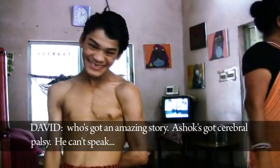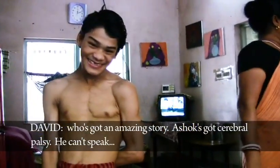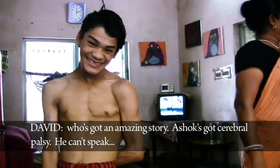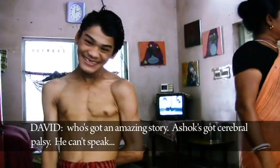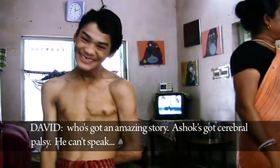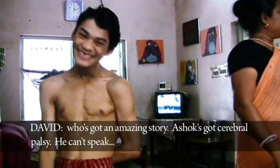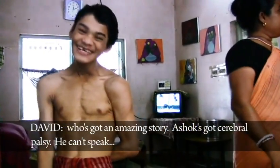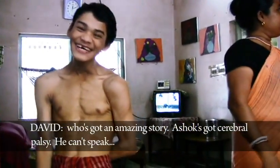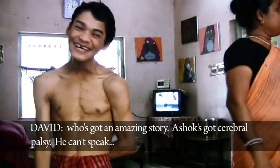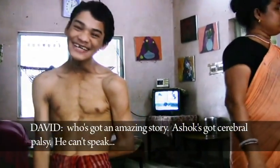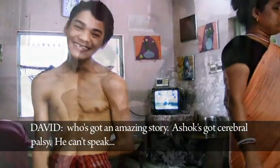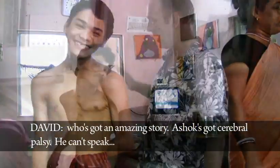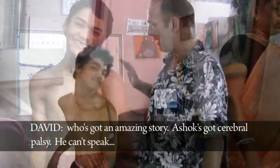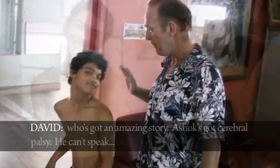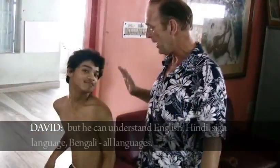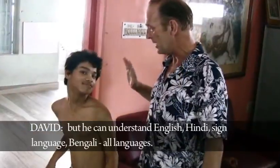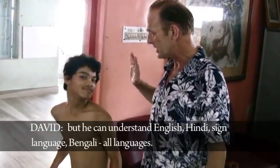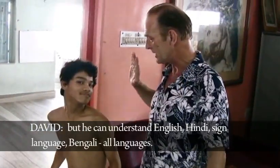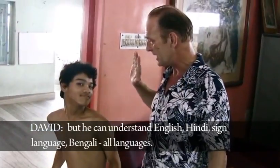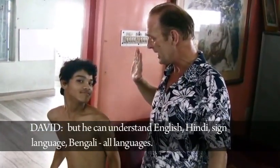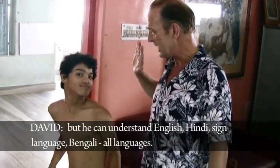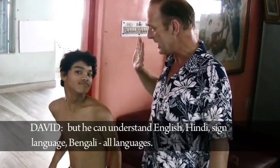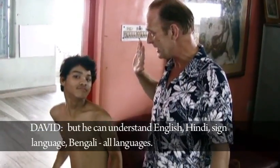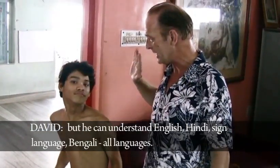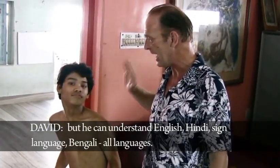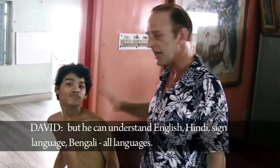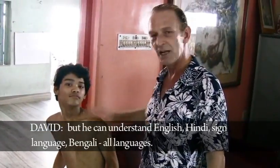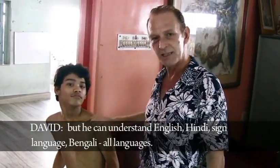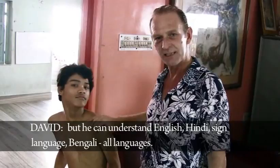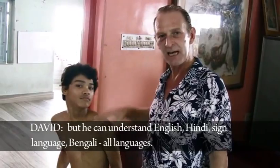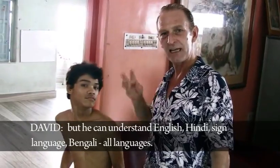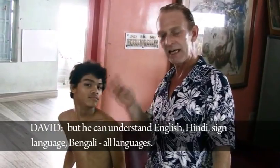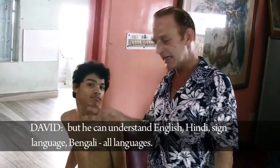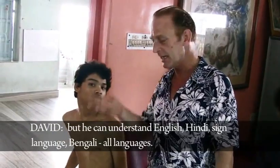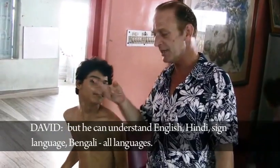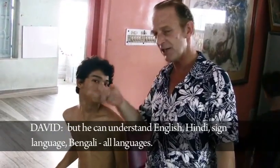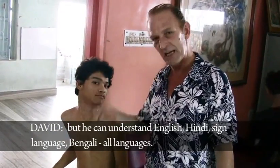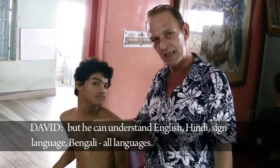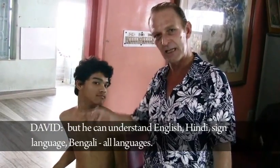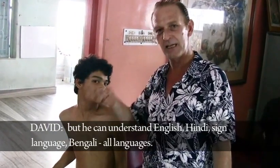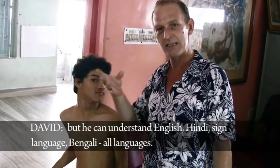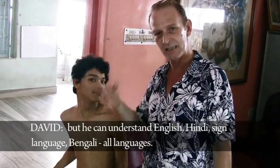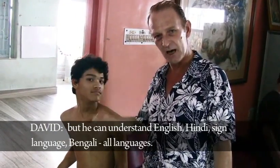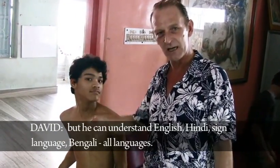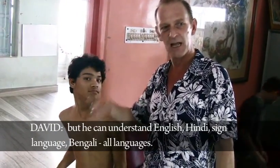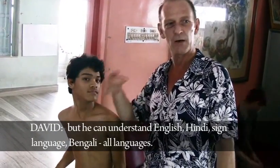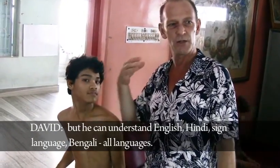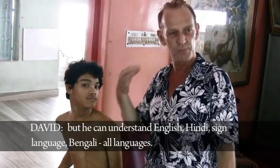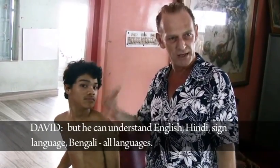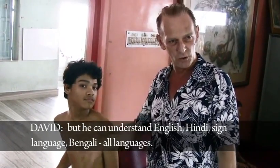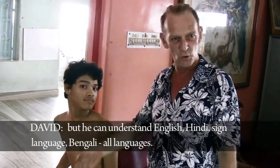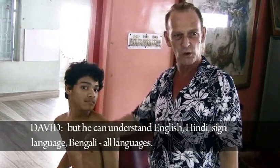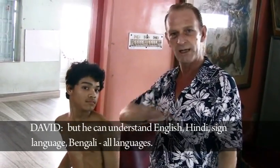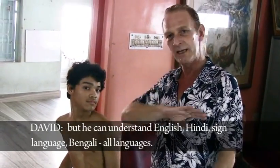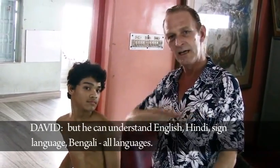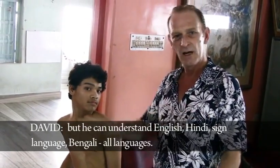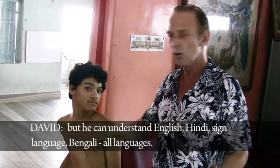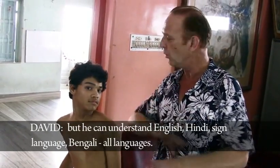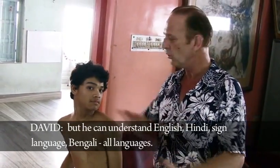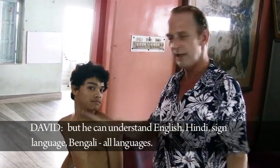speak, but he can understand English, Hindi, sign language, Bengali, all languages